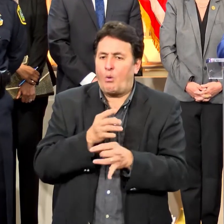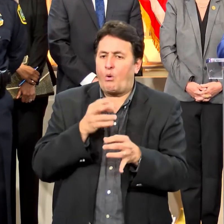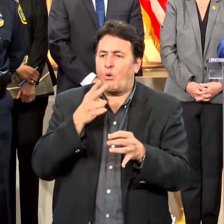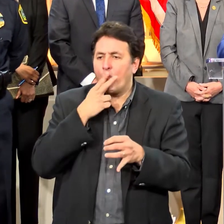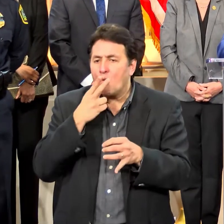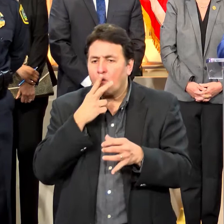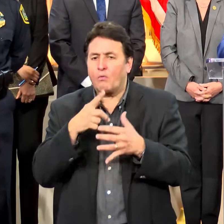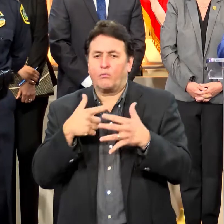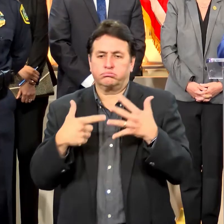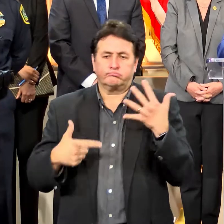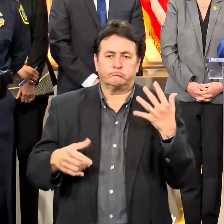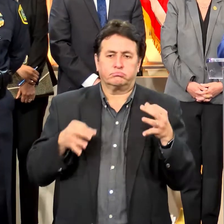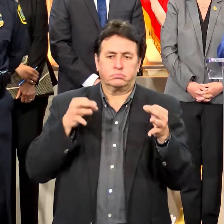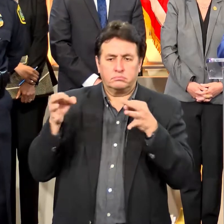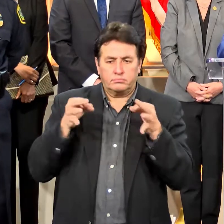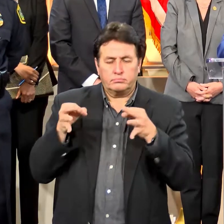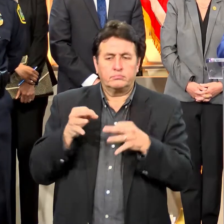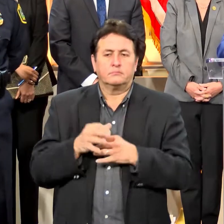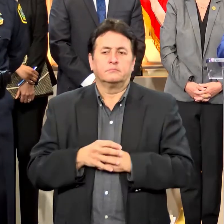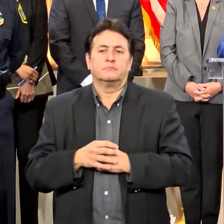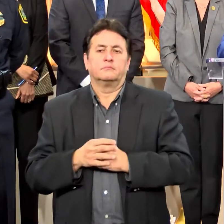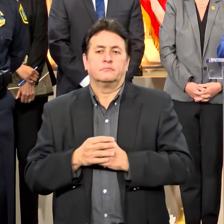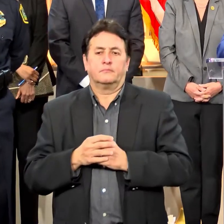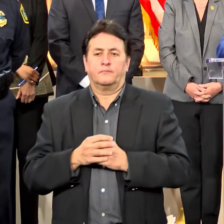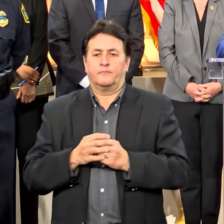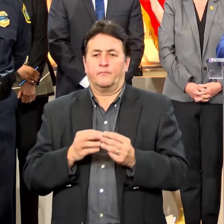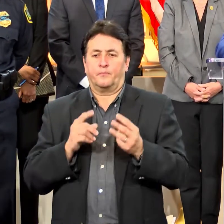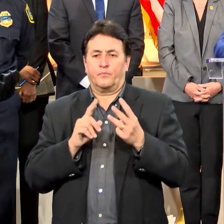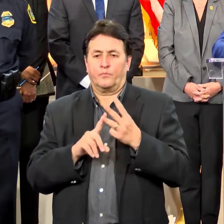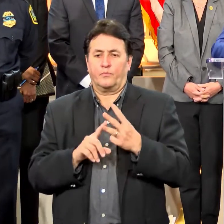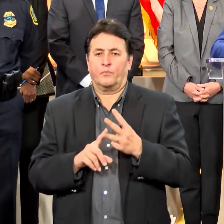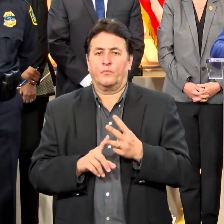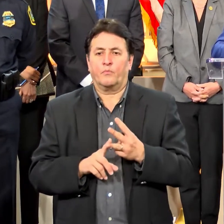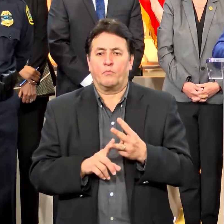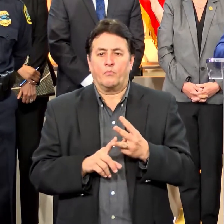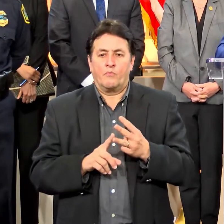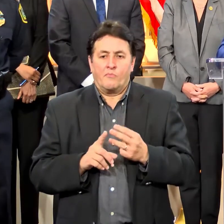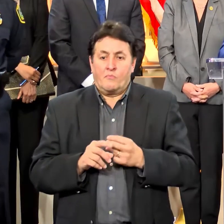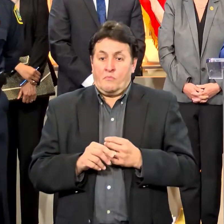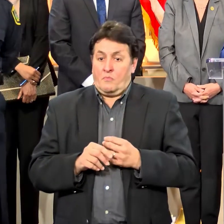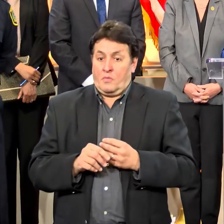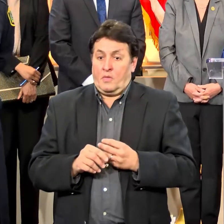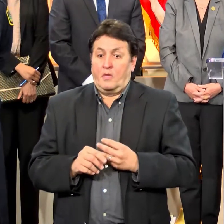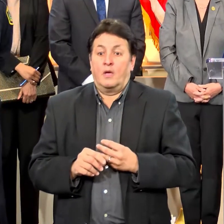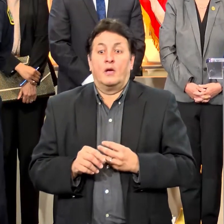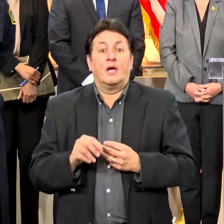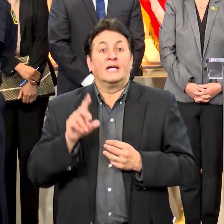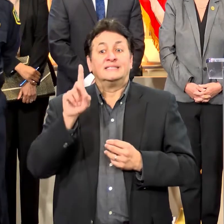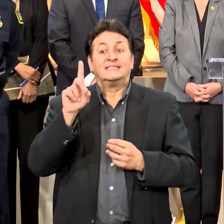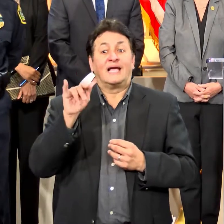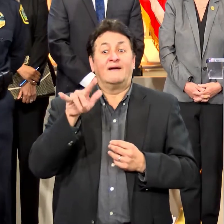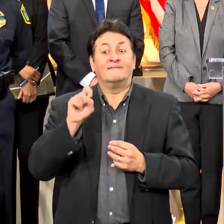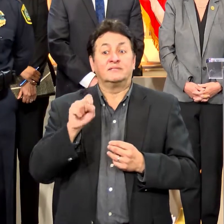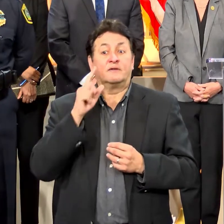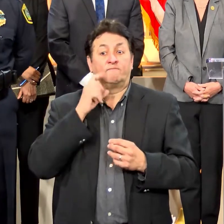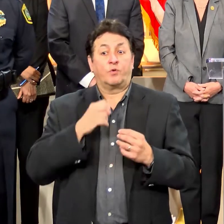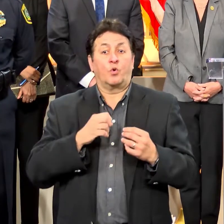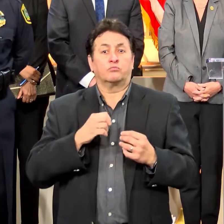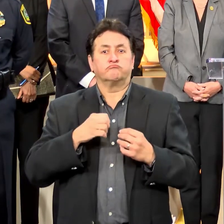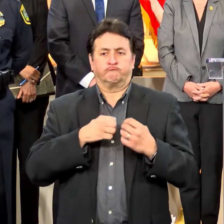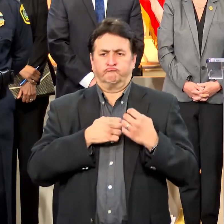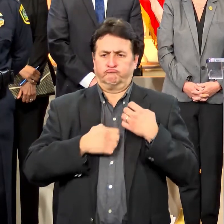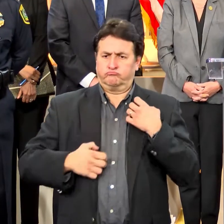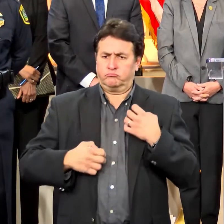of FBI Houston Special Agent in Charge, Meena Patel Davis, Director of the Mayor's Office of Human Trafficking and Domestic